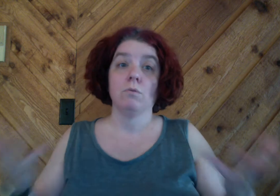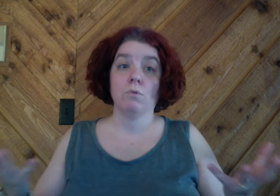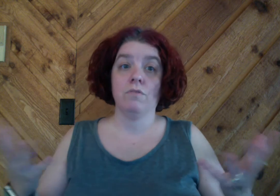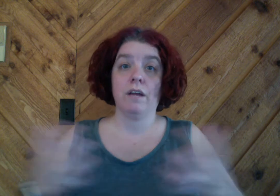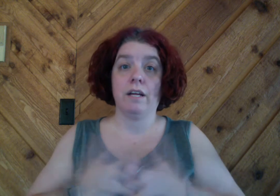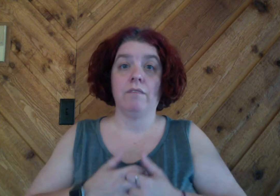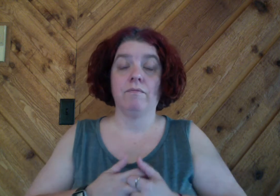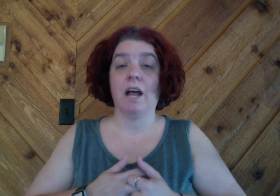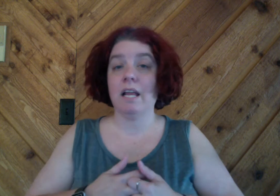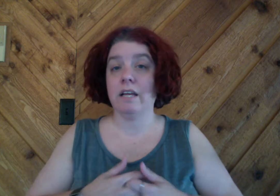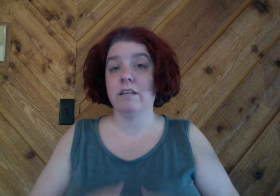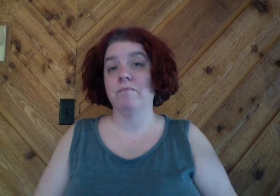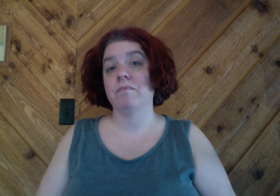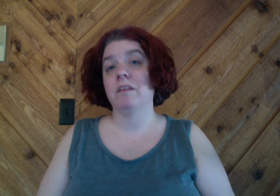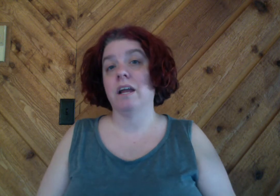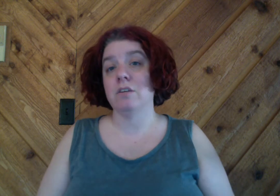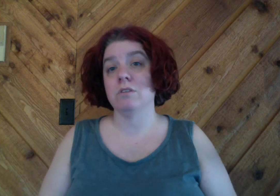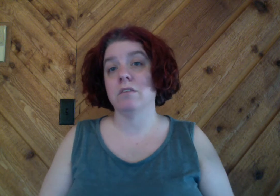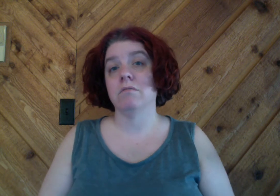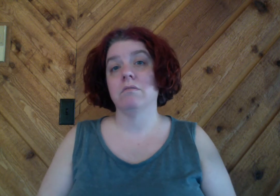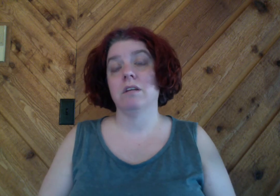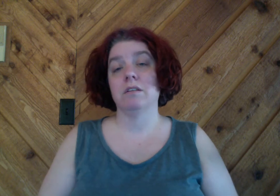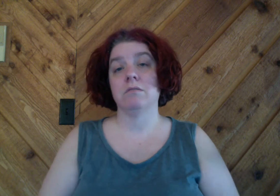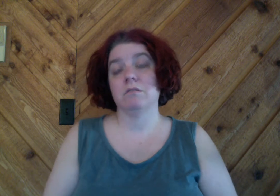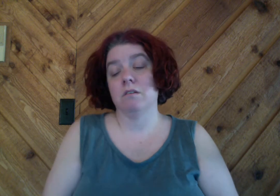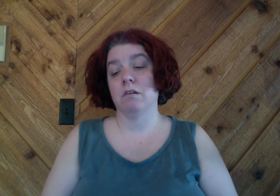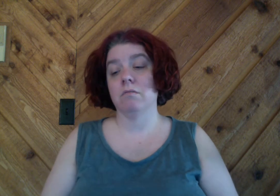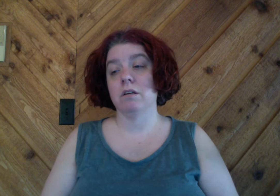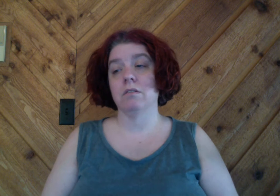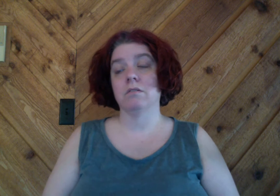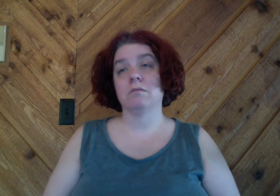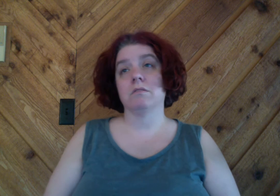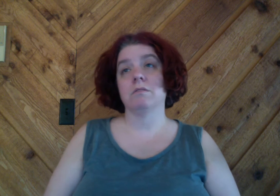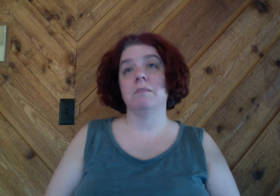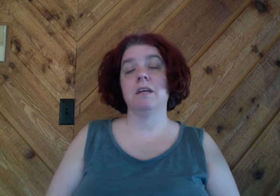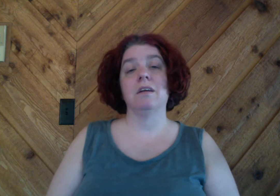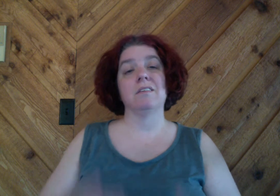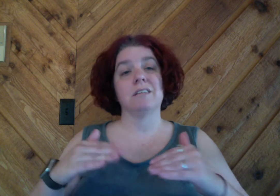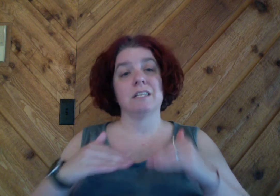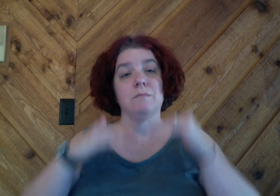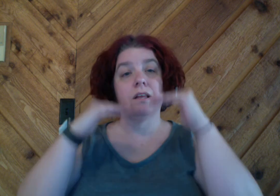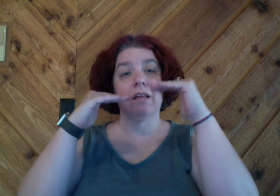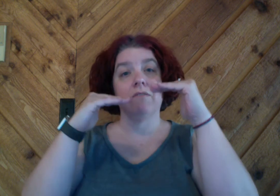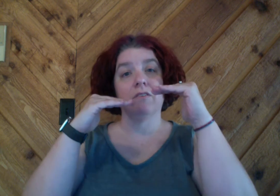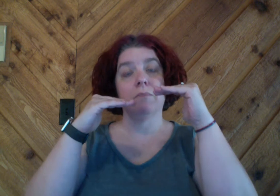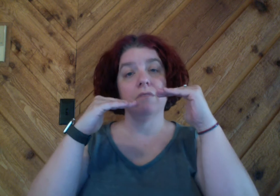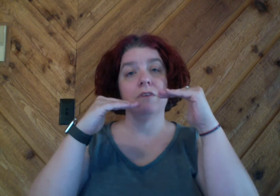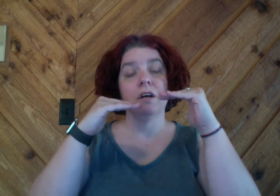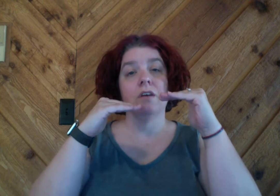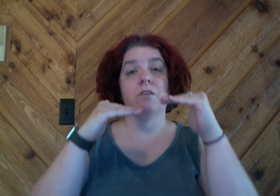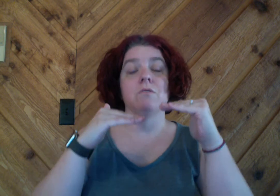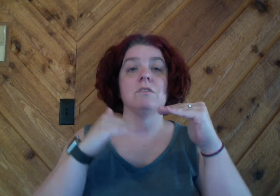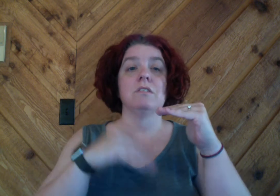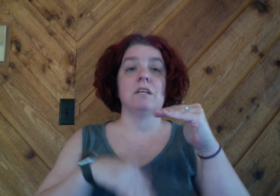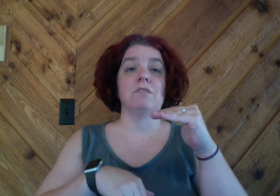of 9, I like it. I use it. It's, to me, it sets me a level above those. Instead of